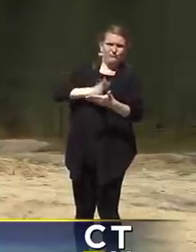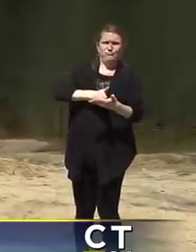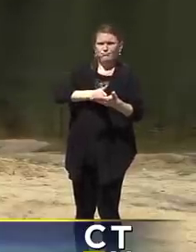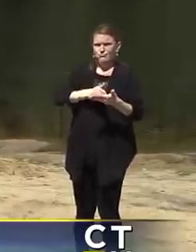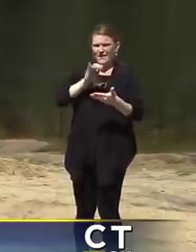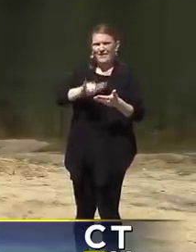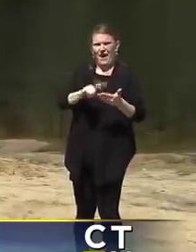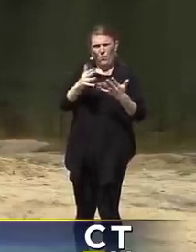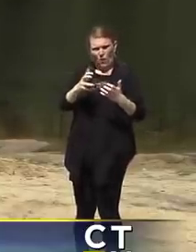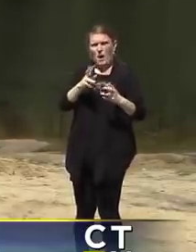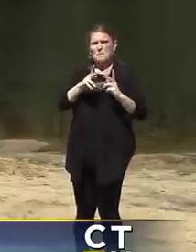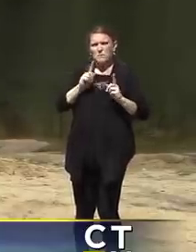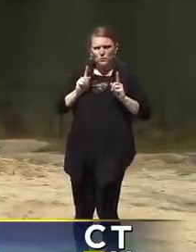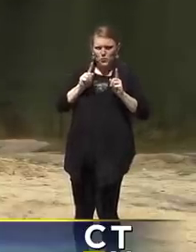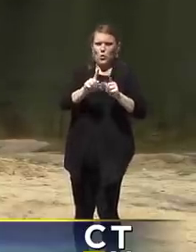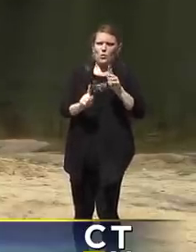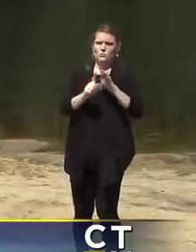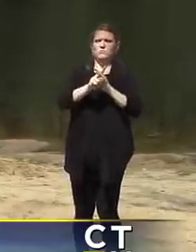permanently, what would be